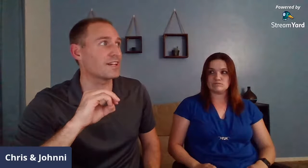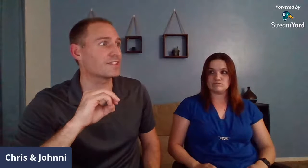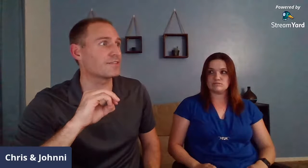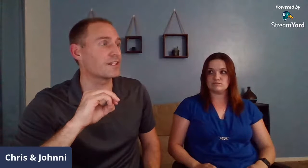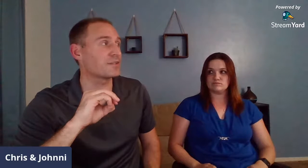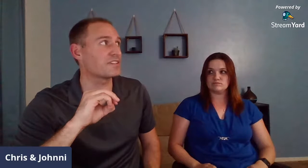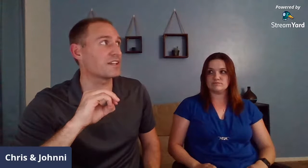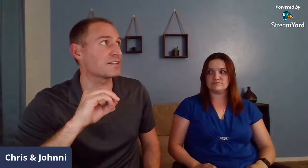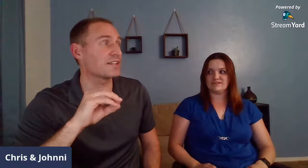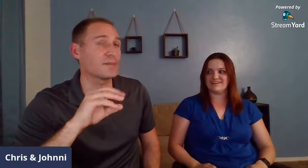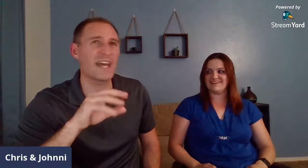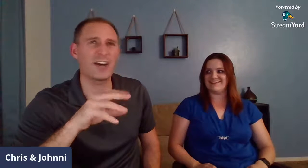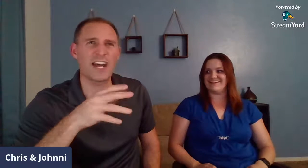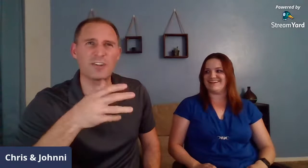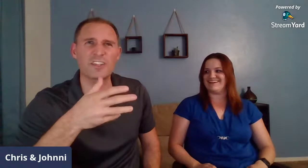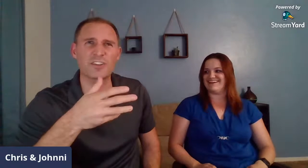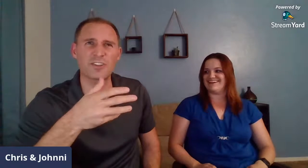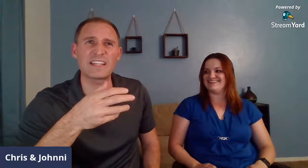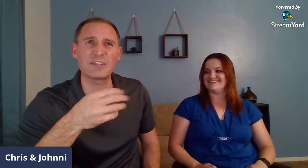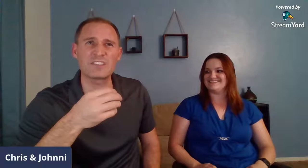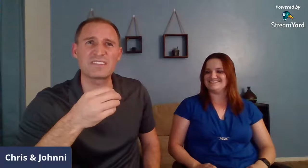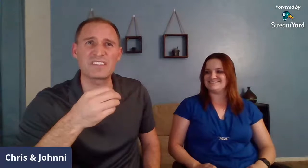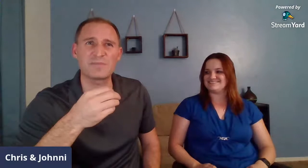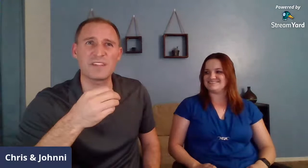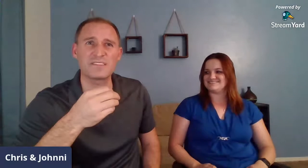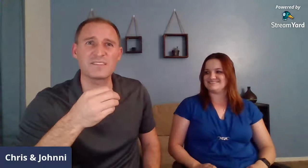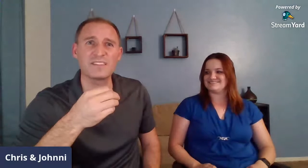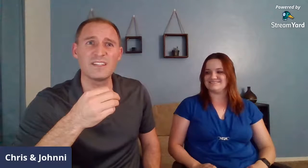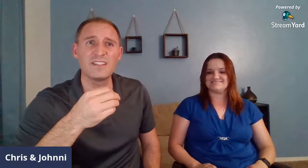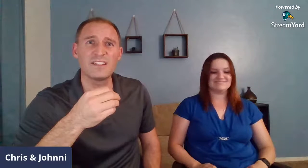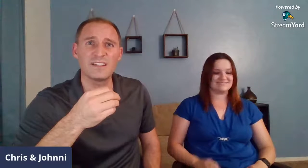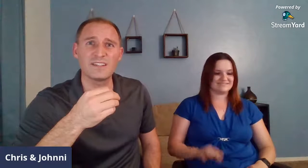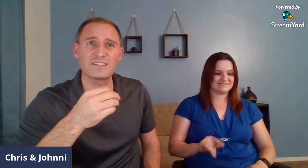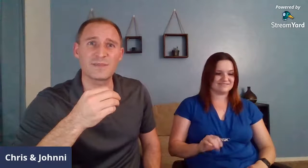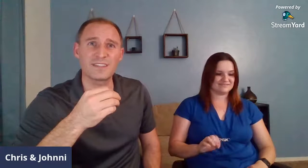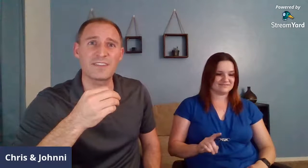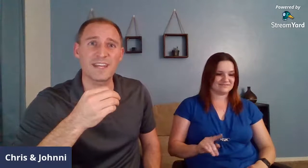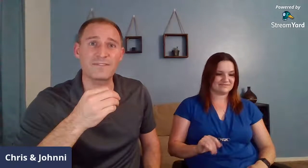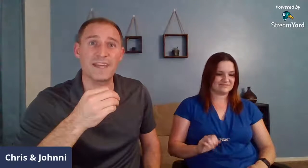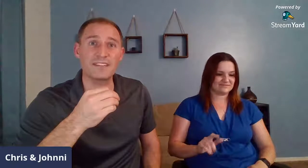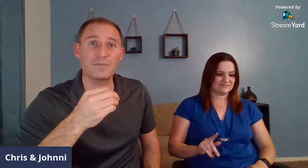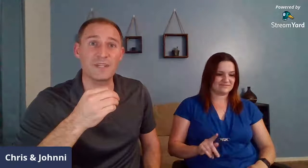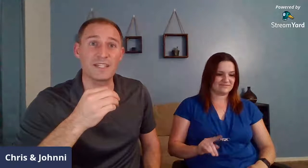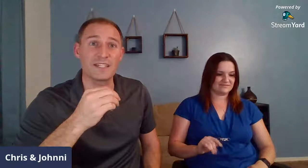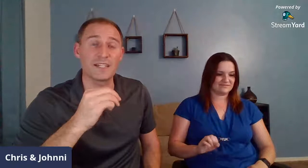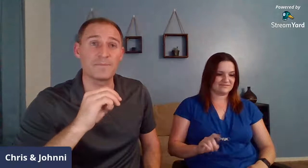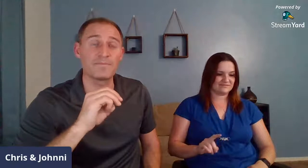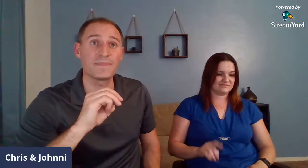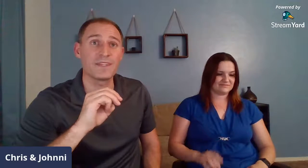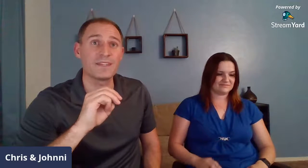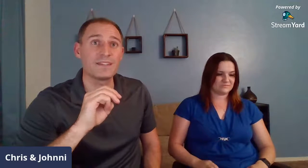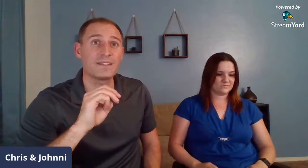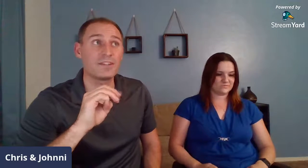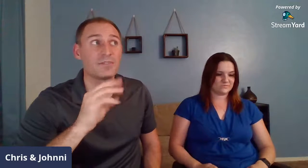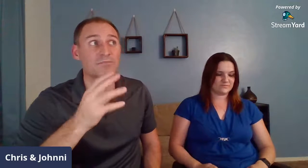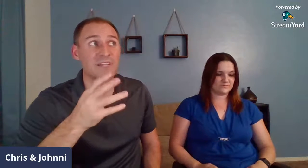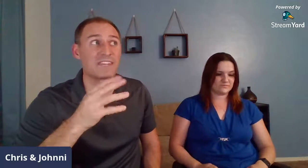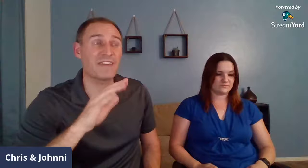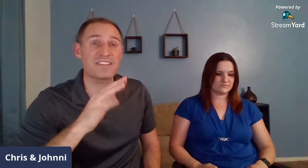gosh, I forgot what it's titled. How you can learn a language in 6 months. Something to that effect. But you can play fast and